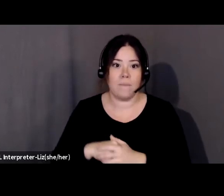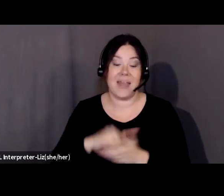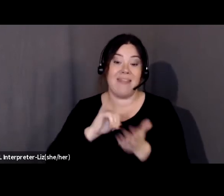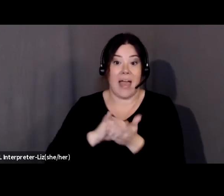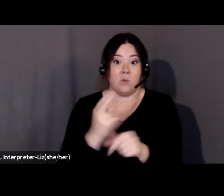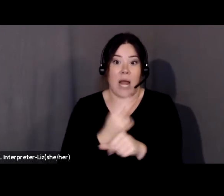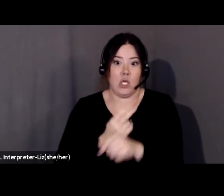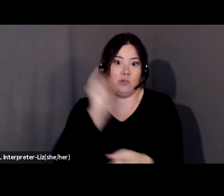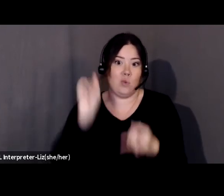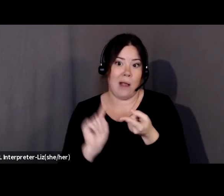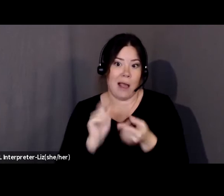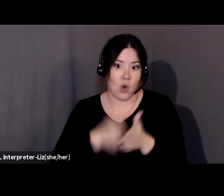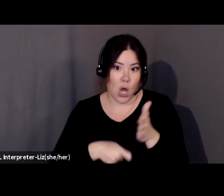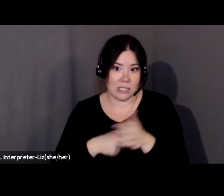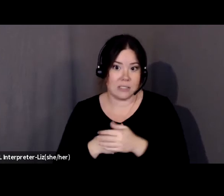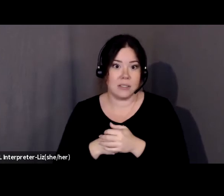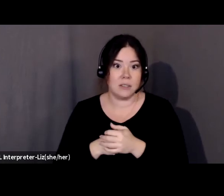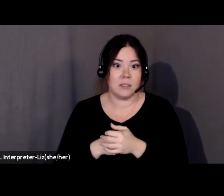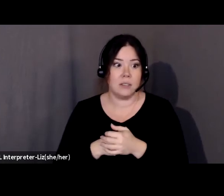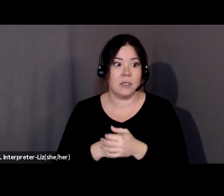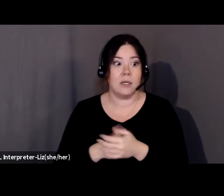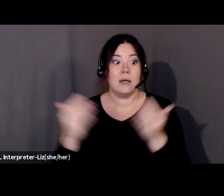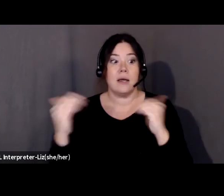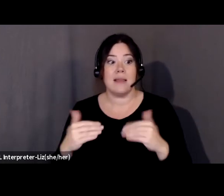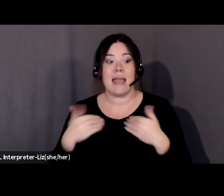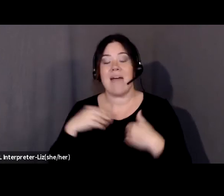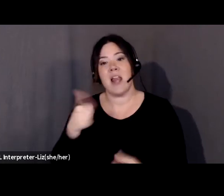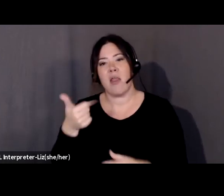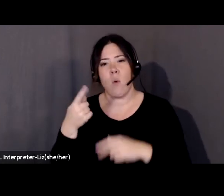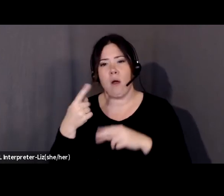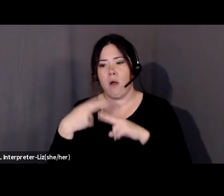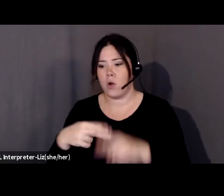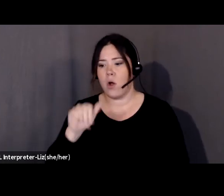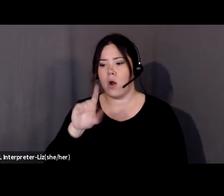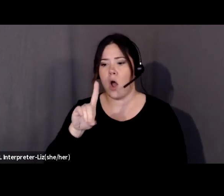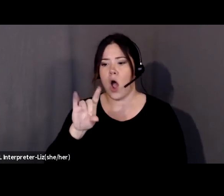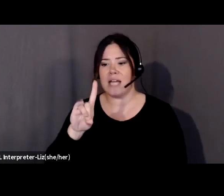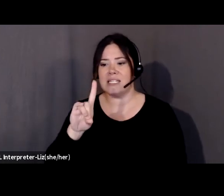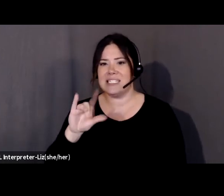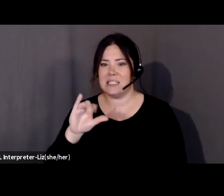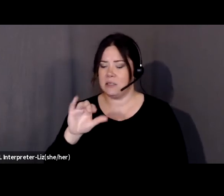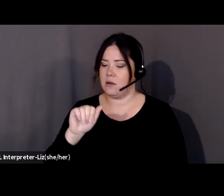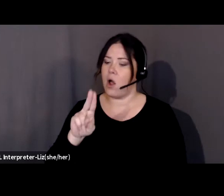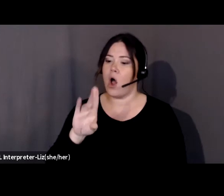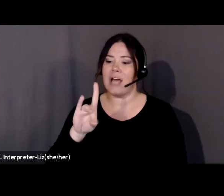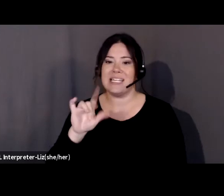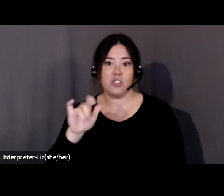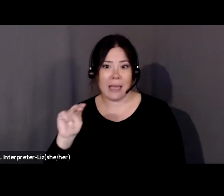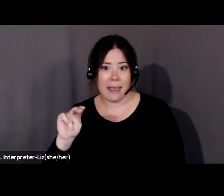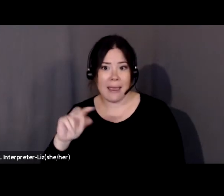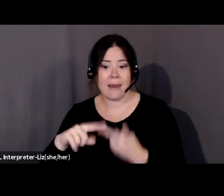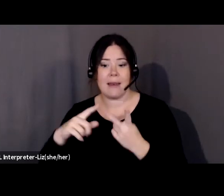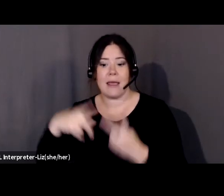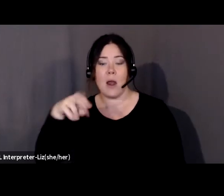But there's Audition, which is through Adobe, and Pro Tools is actually, in my opinion,